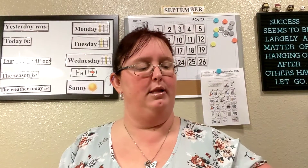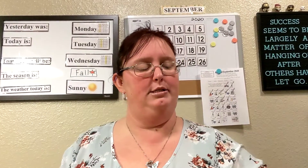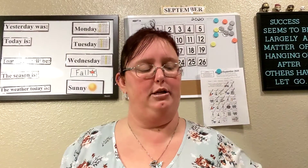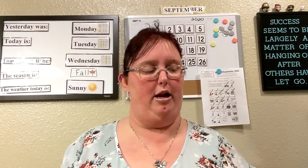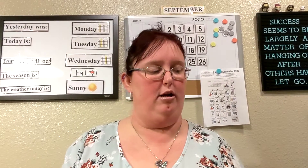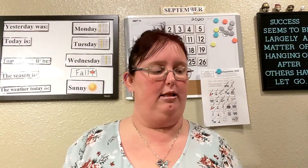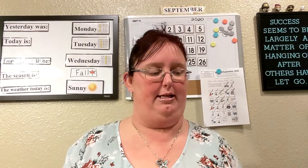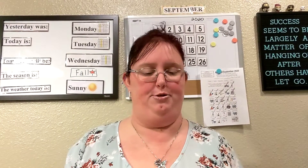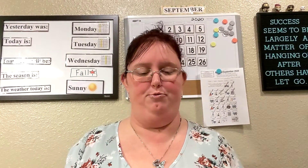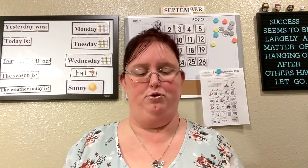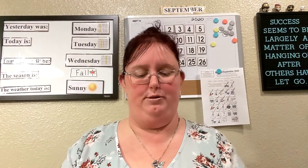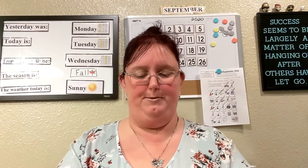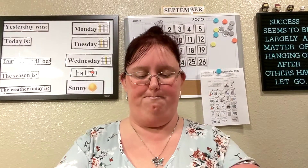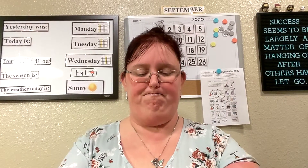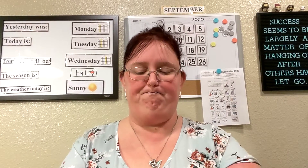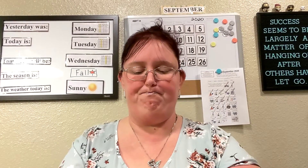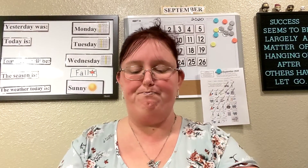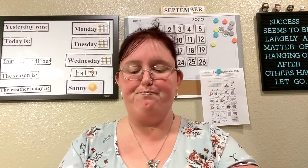let's look at our classroom rules.